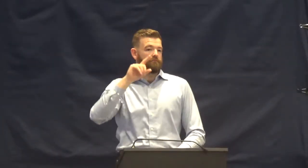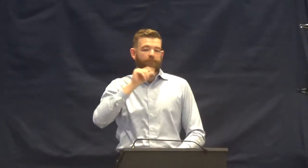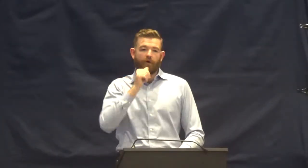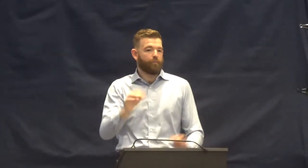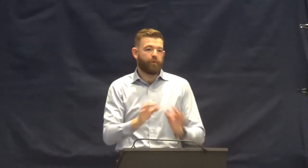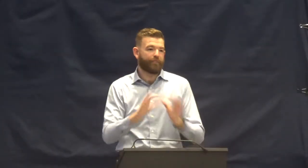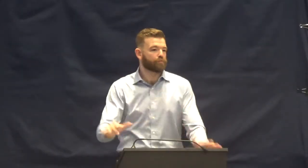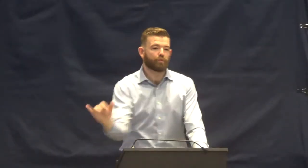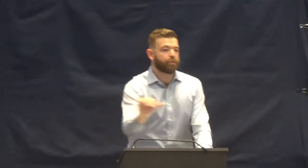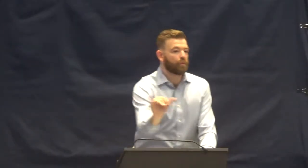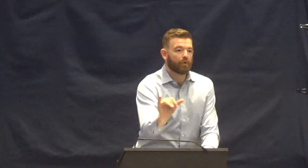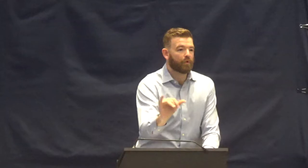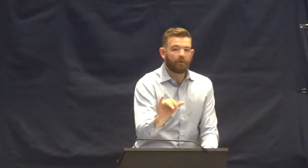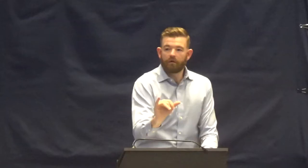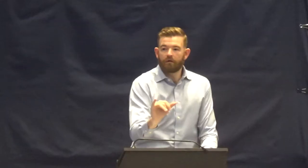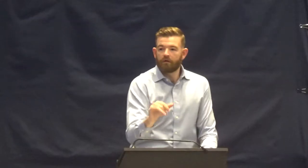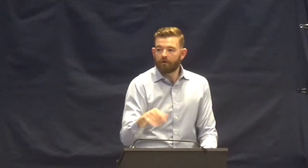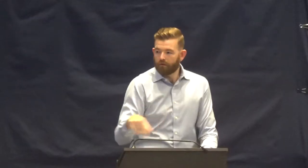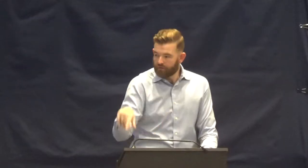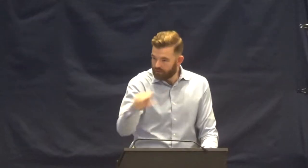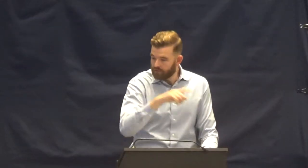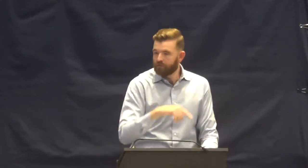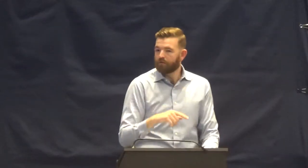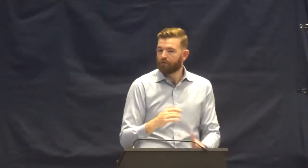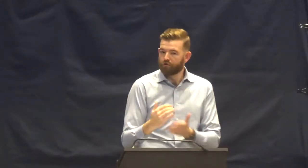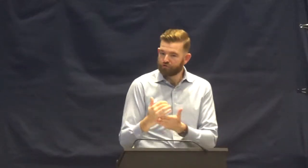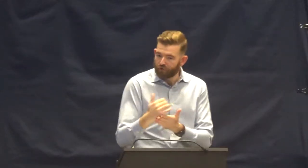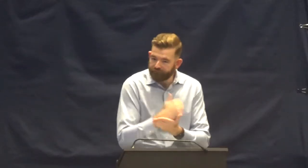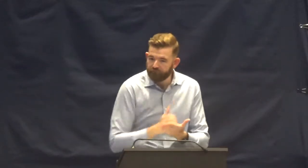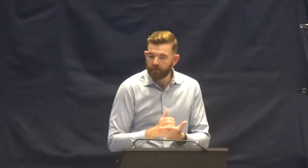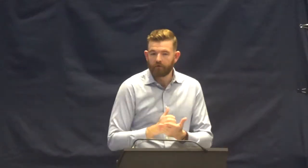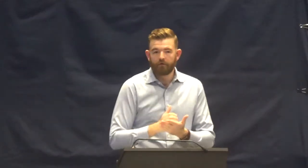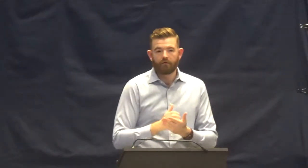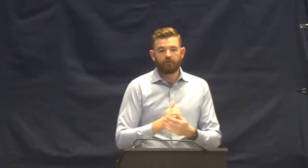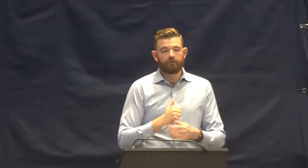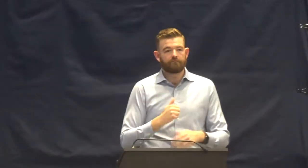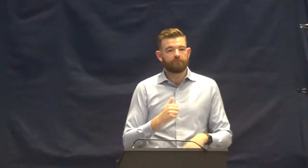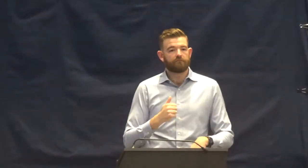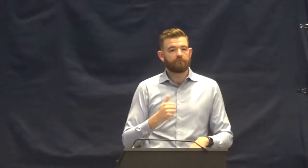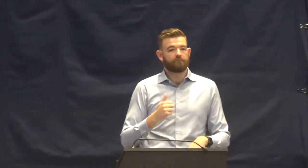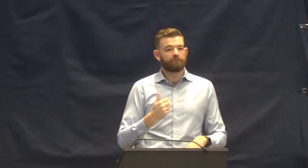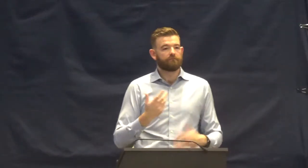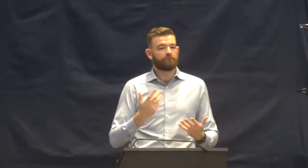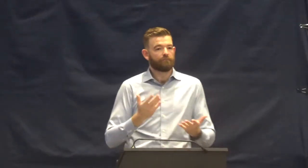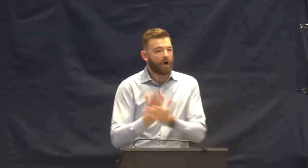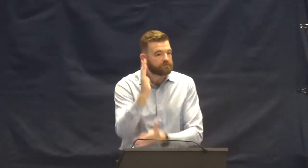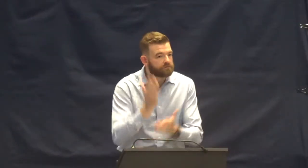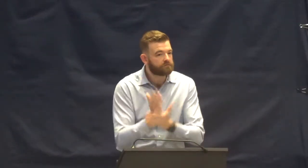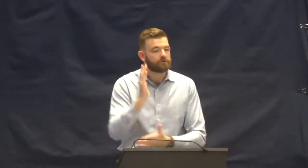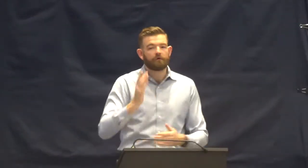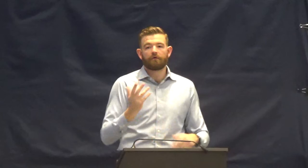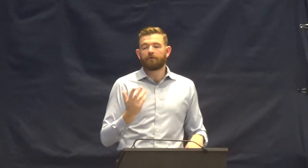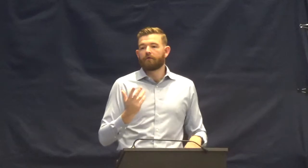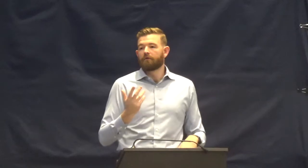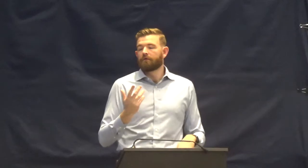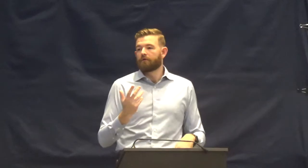There are lots of people along the hierarchy that we look down on that are also not